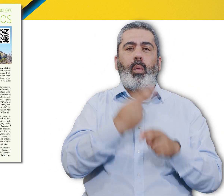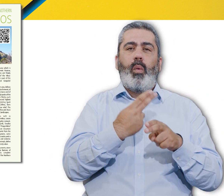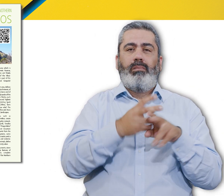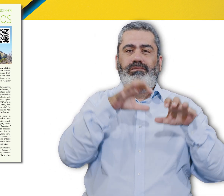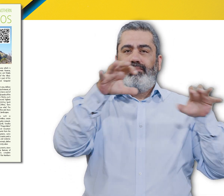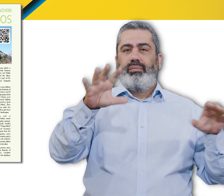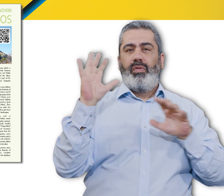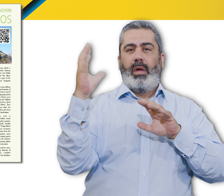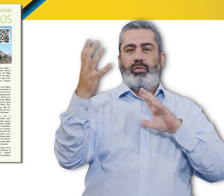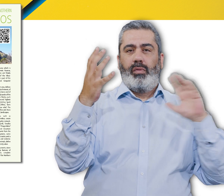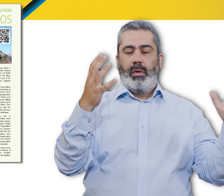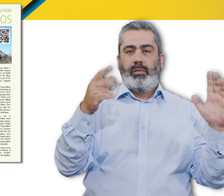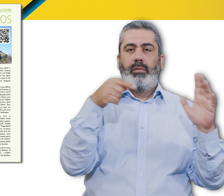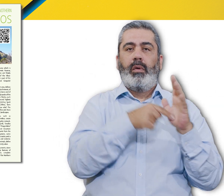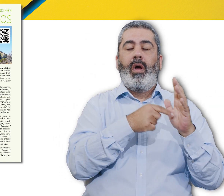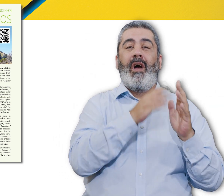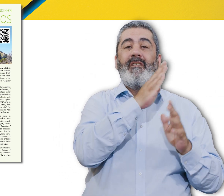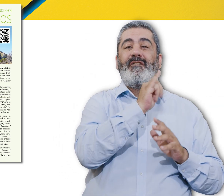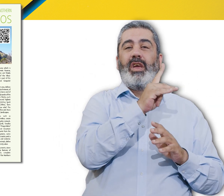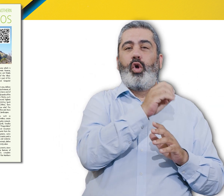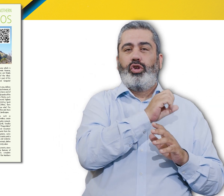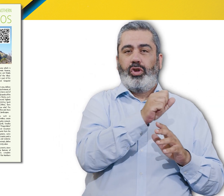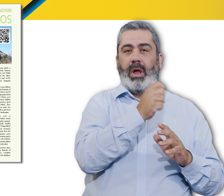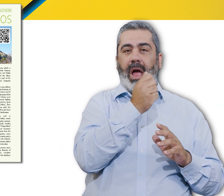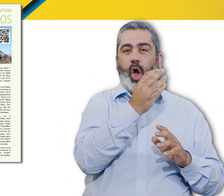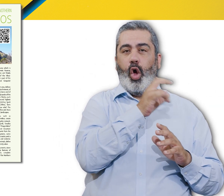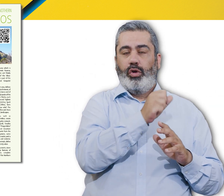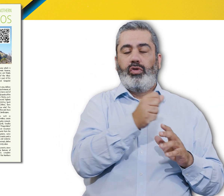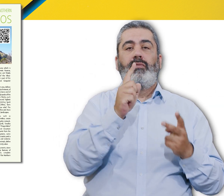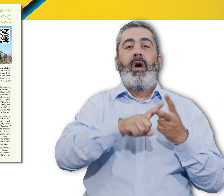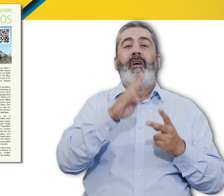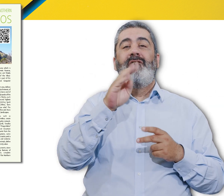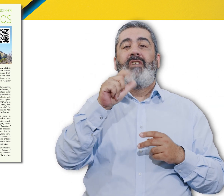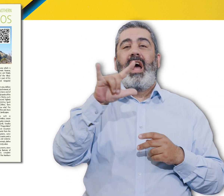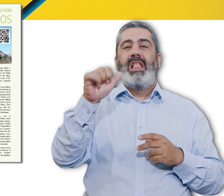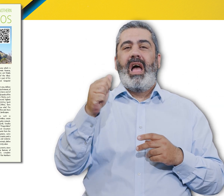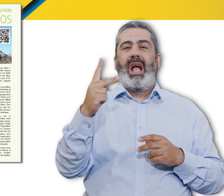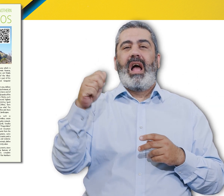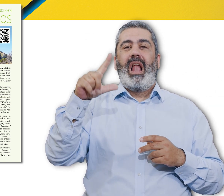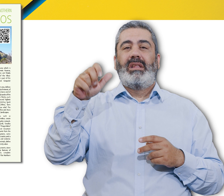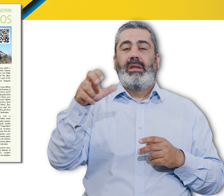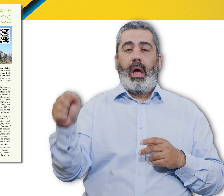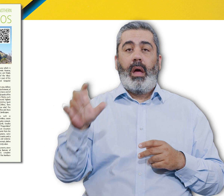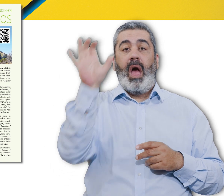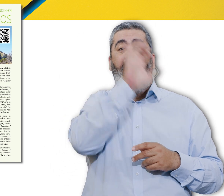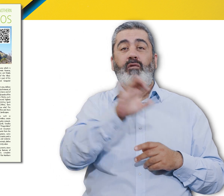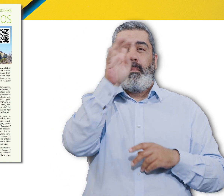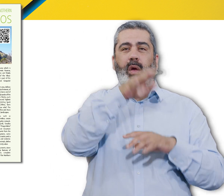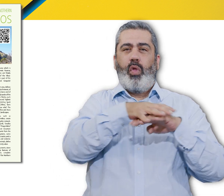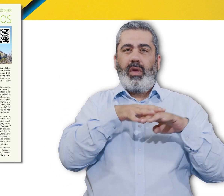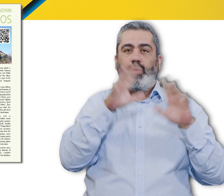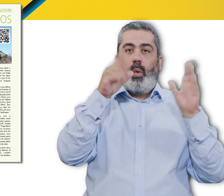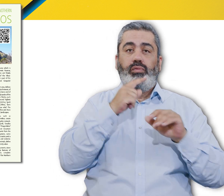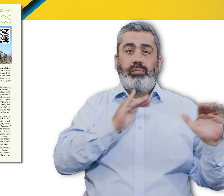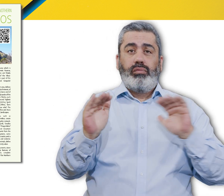which has been recognized at national, European and international level, results from the fact that it includes in its territory two